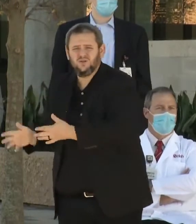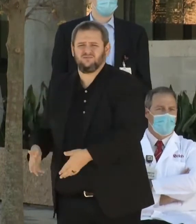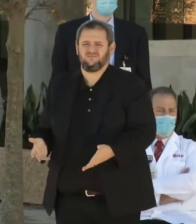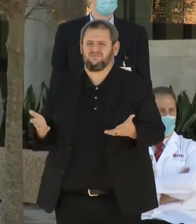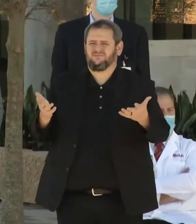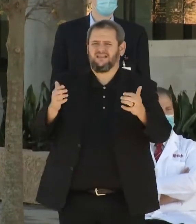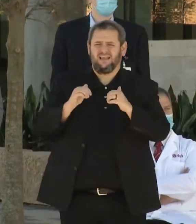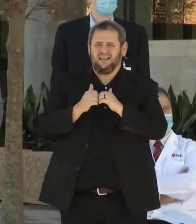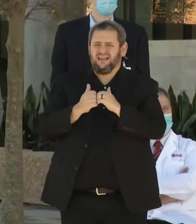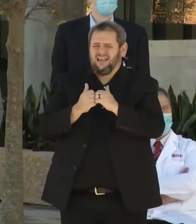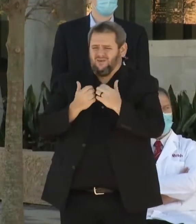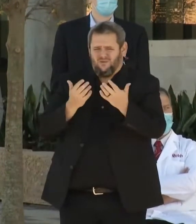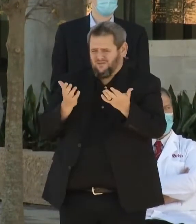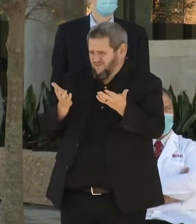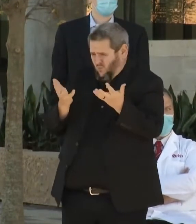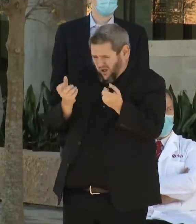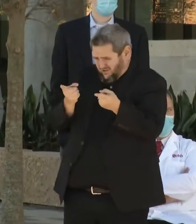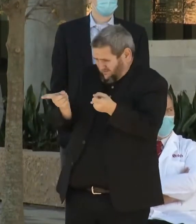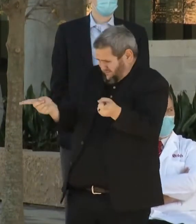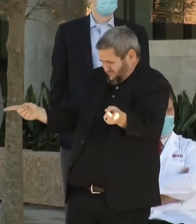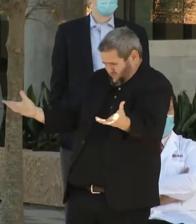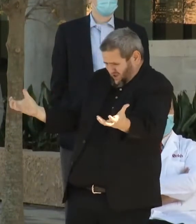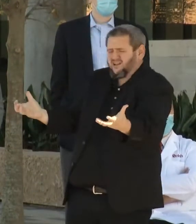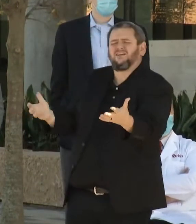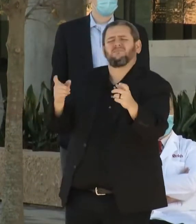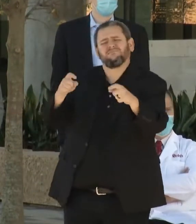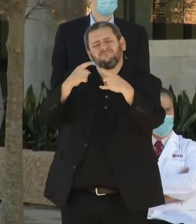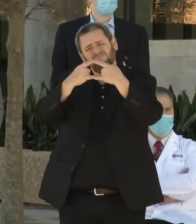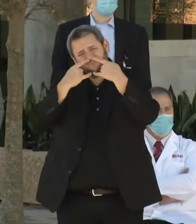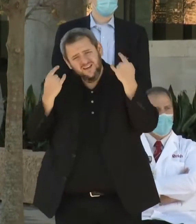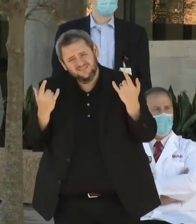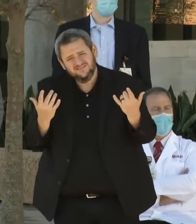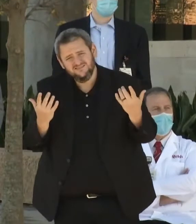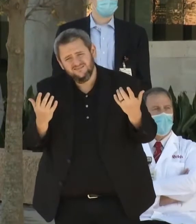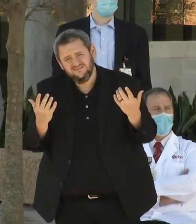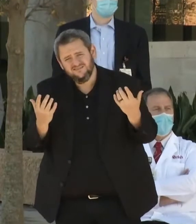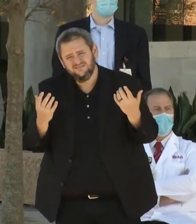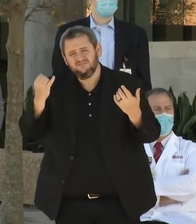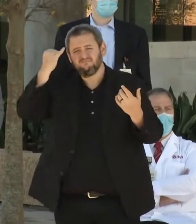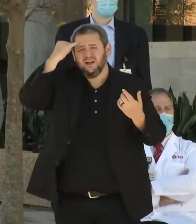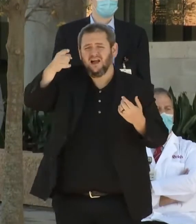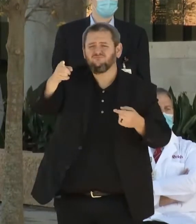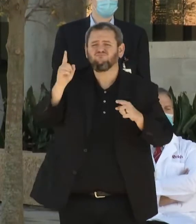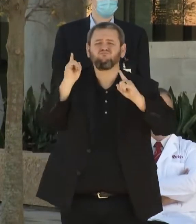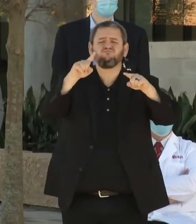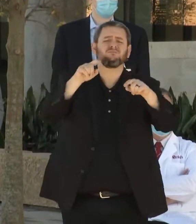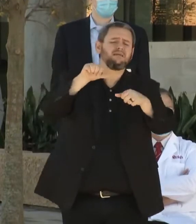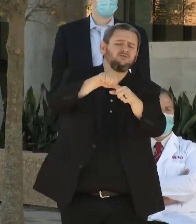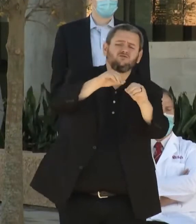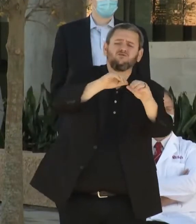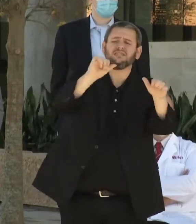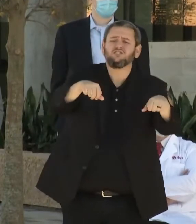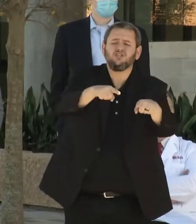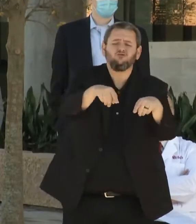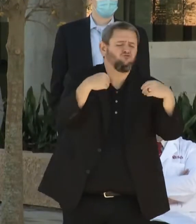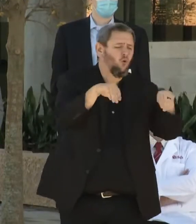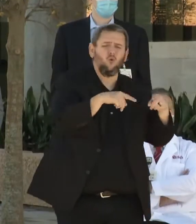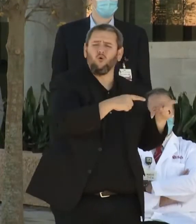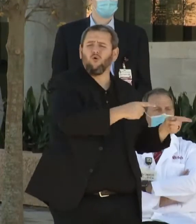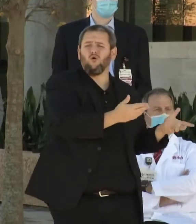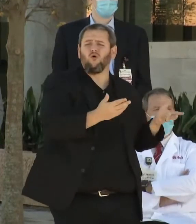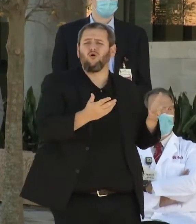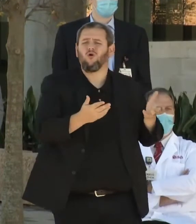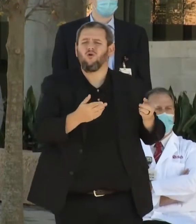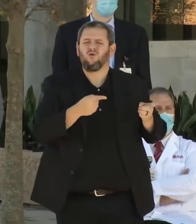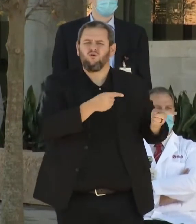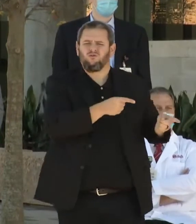to you at the gas station or in the grocery store is a healthcare worker, or a teacher, or a patient